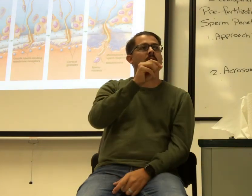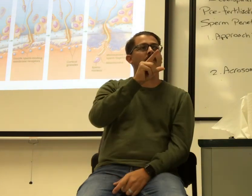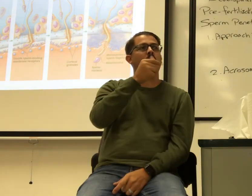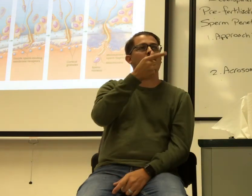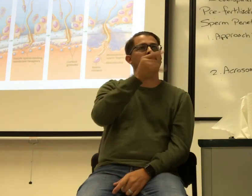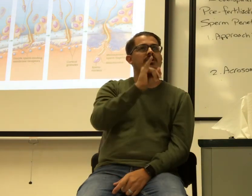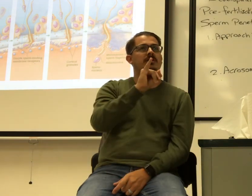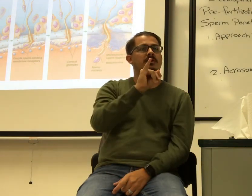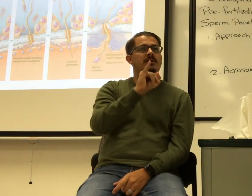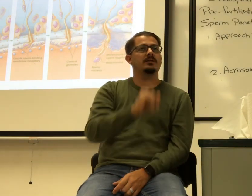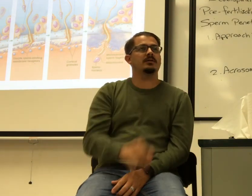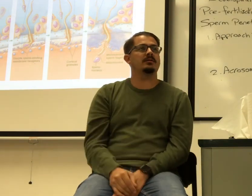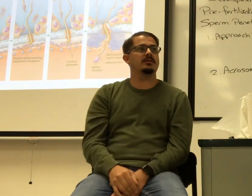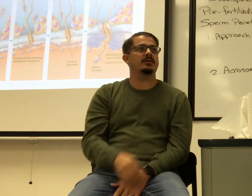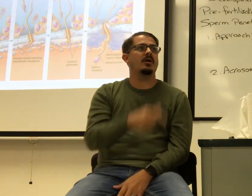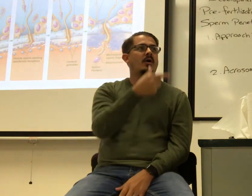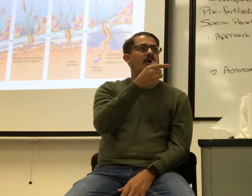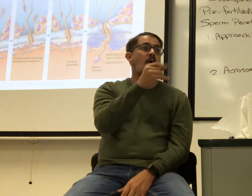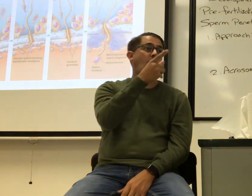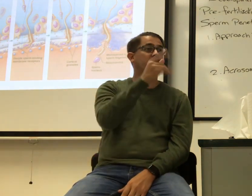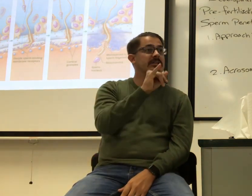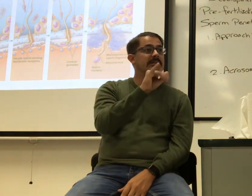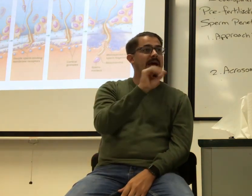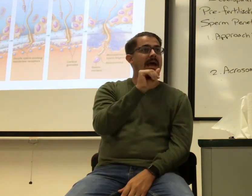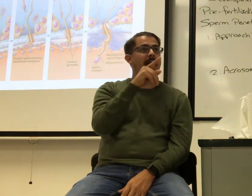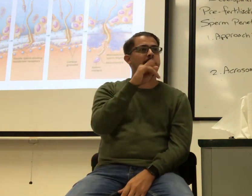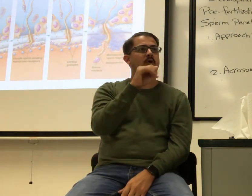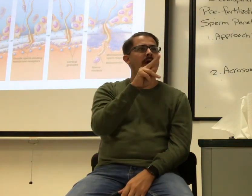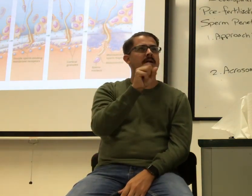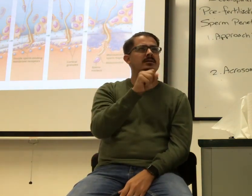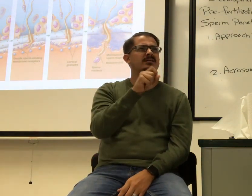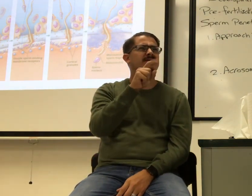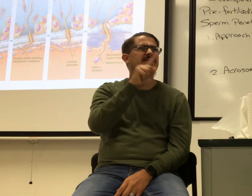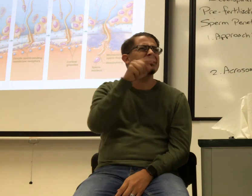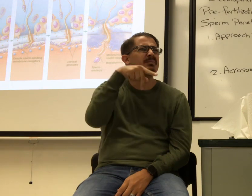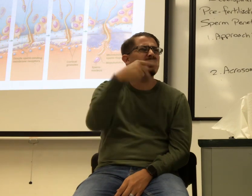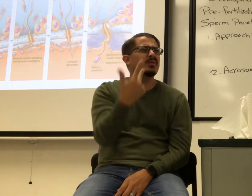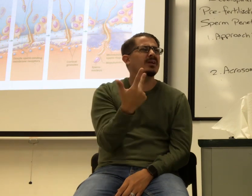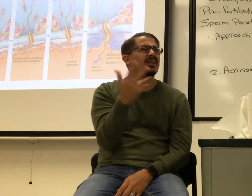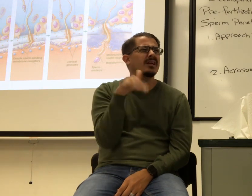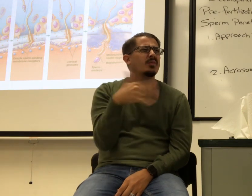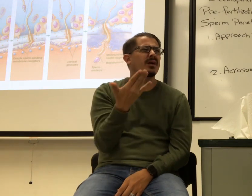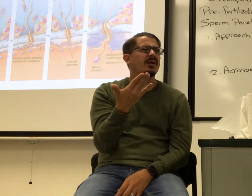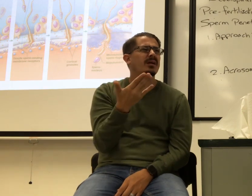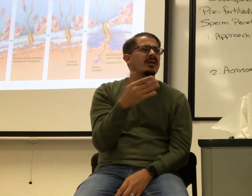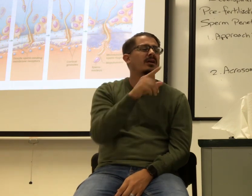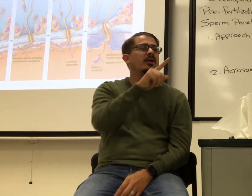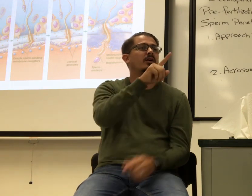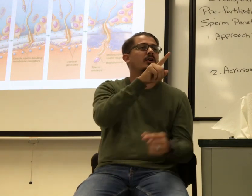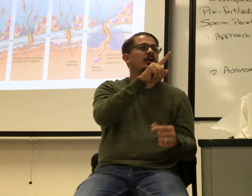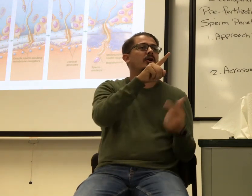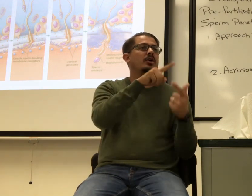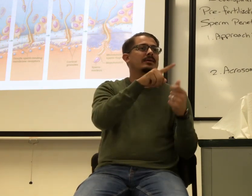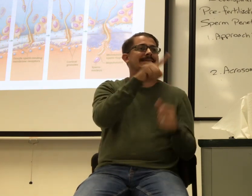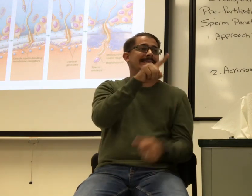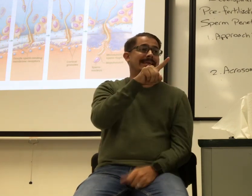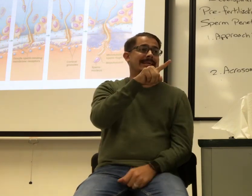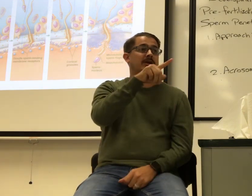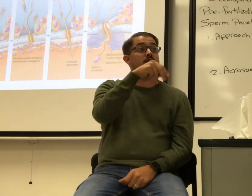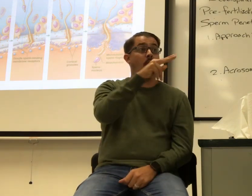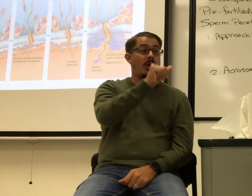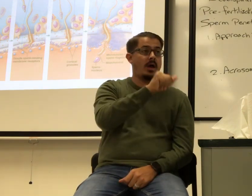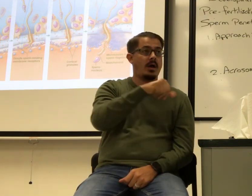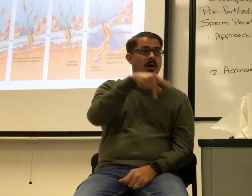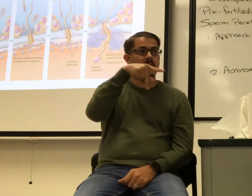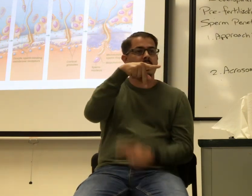Golgi apparatus. So what? ZP3 is? zona pellucida protein 3.